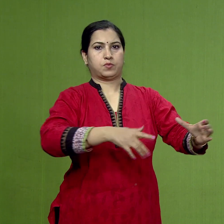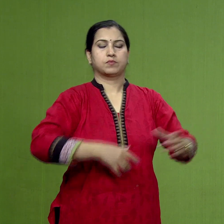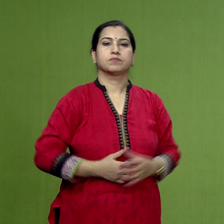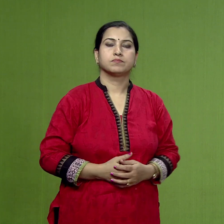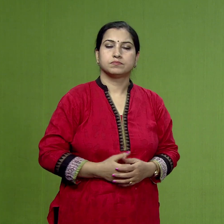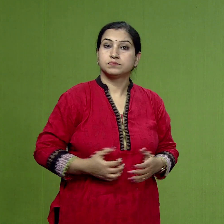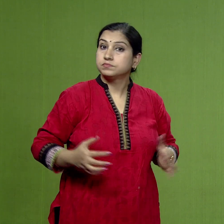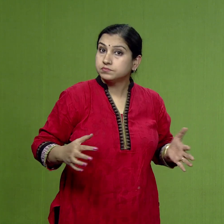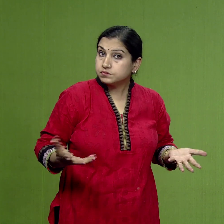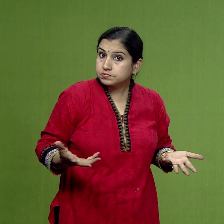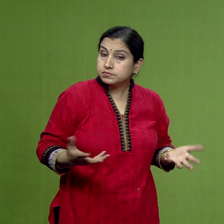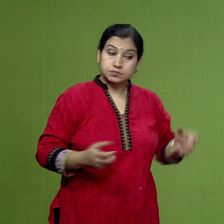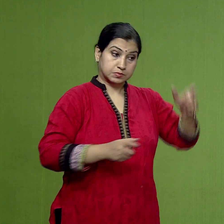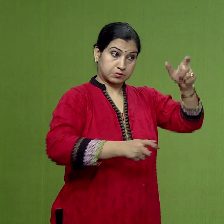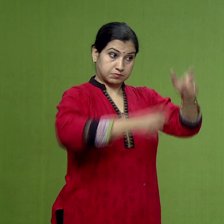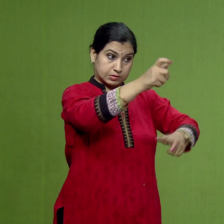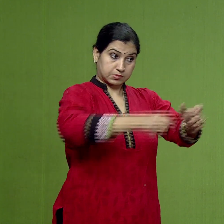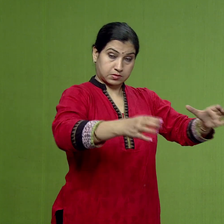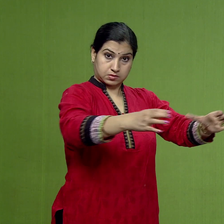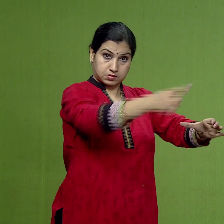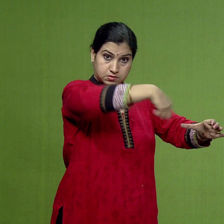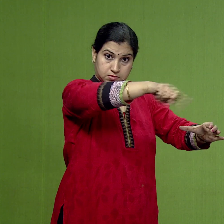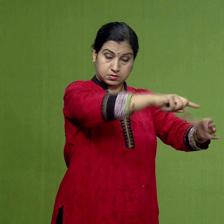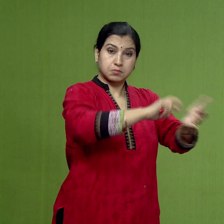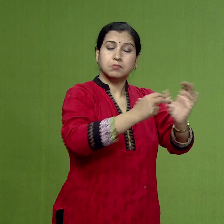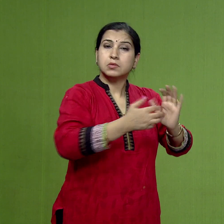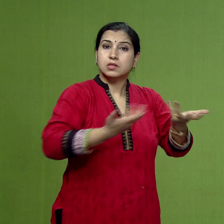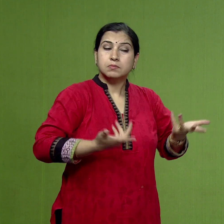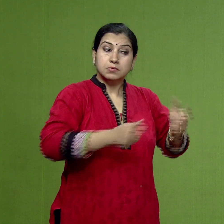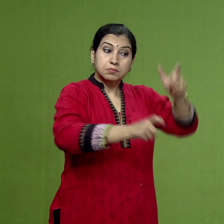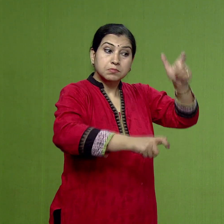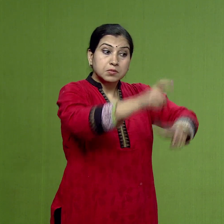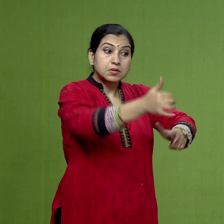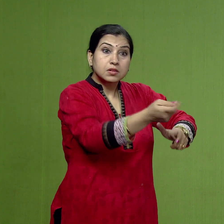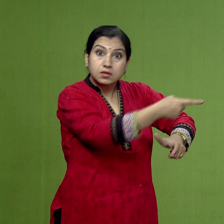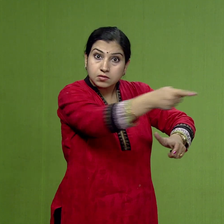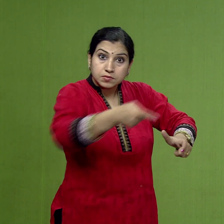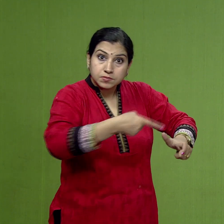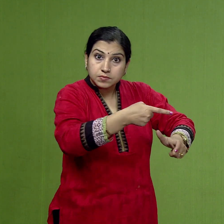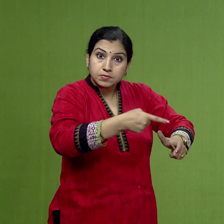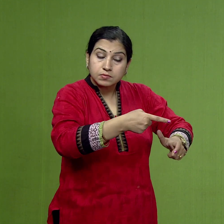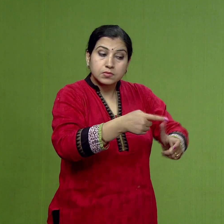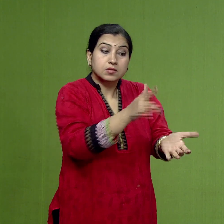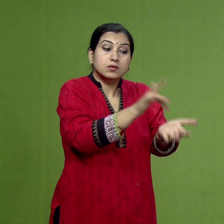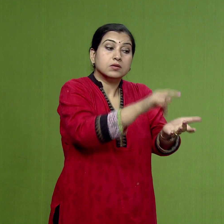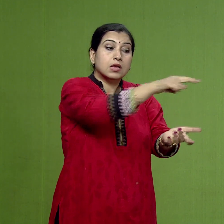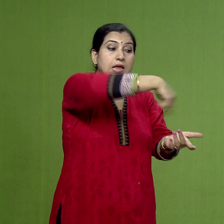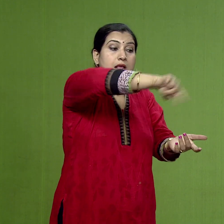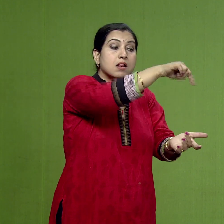So, population means total number of people living in a specific area,